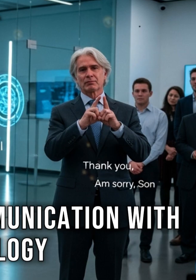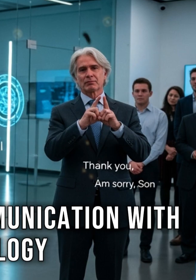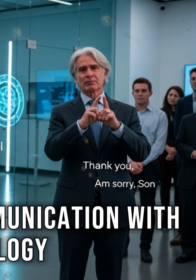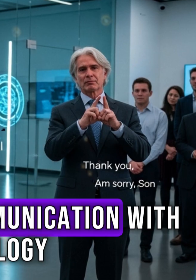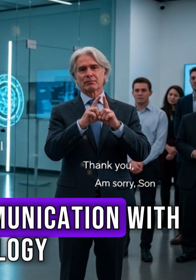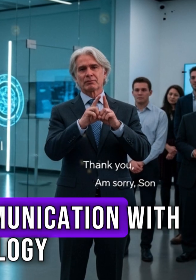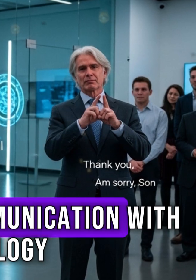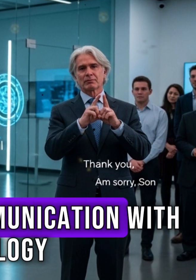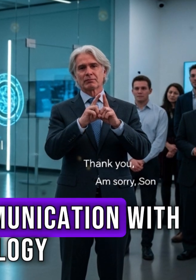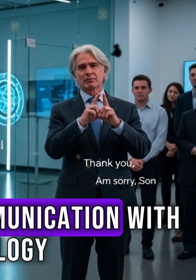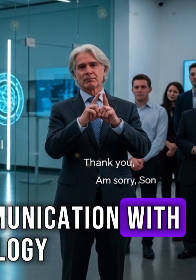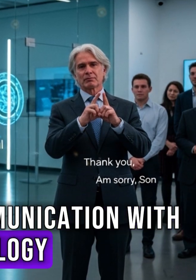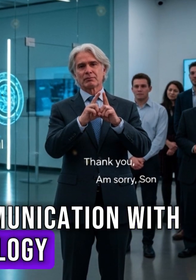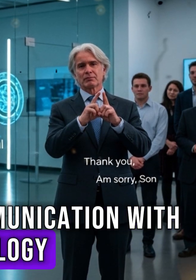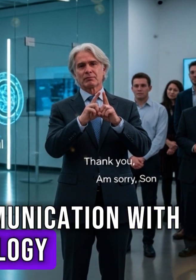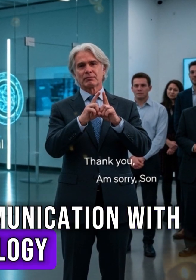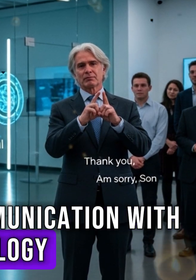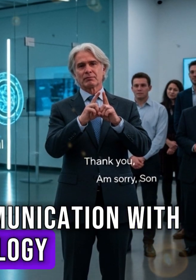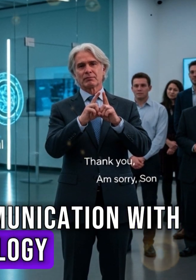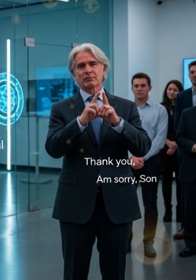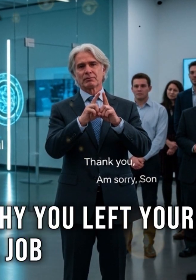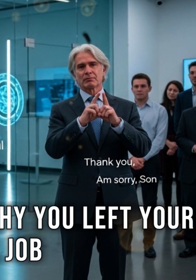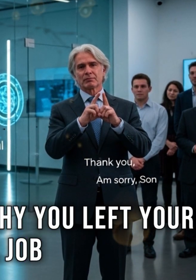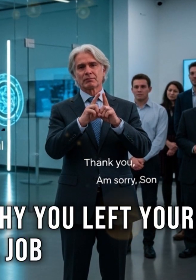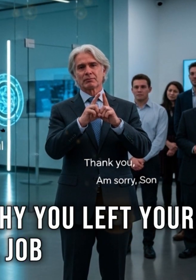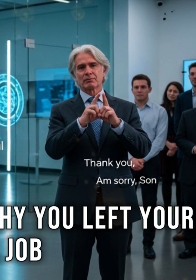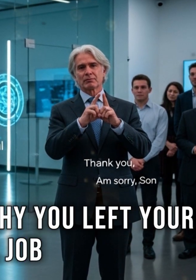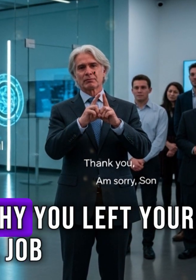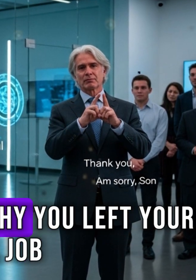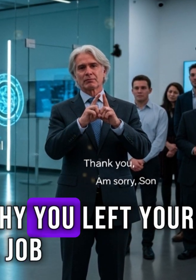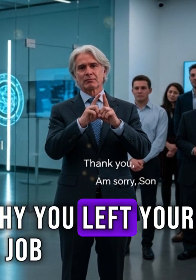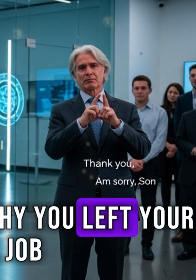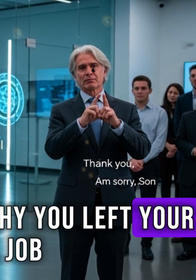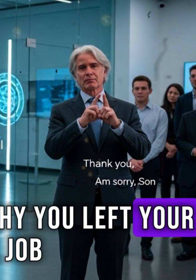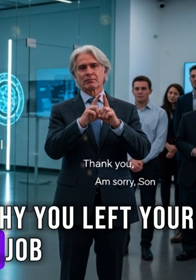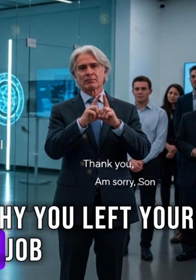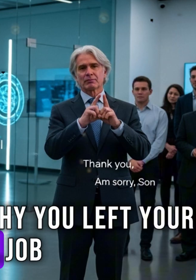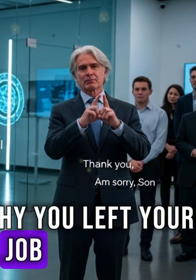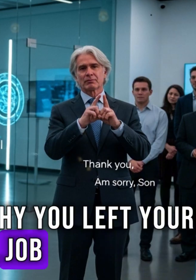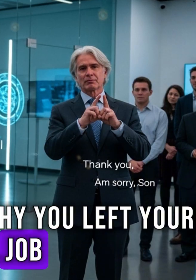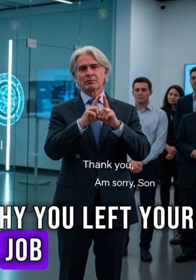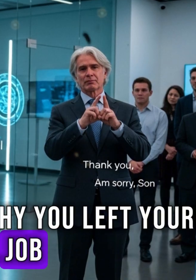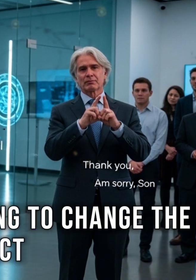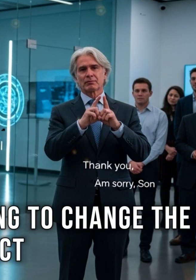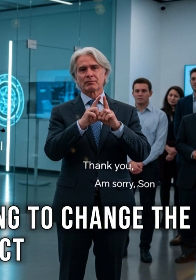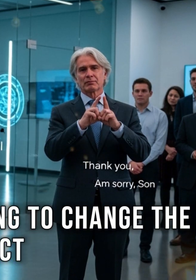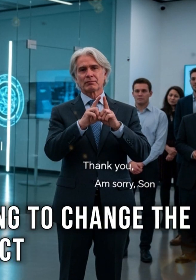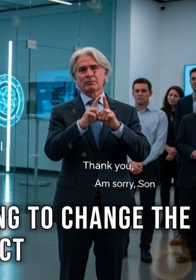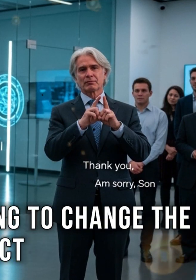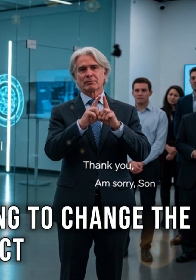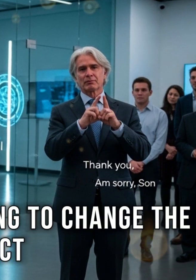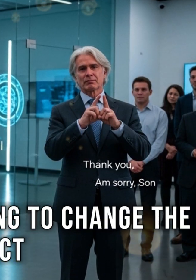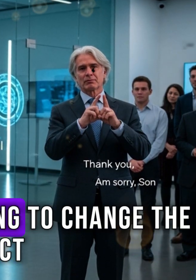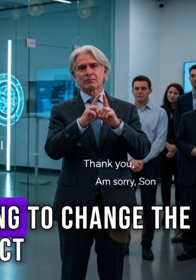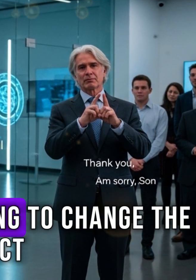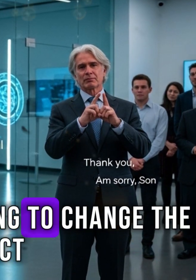replacing communication with technology. You never told me why you left your school job, Julian signed, wanting to